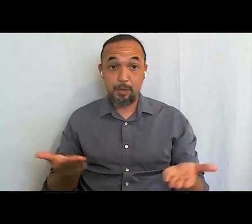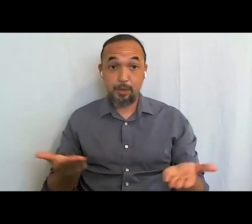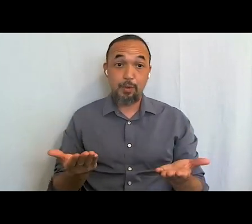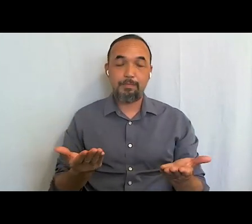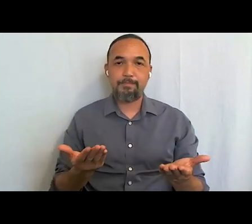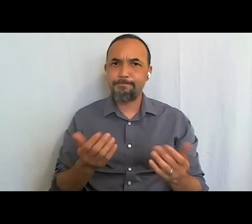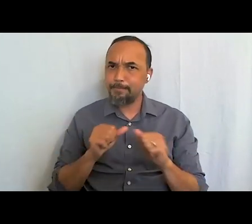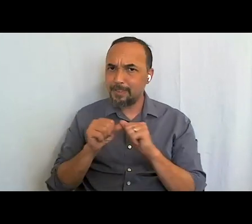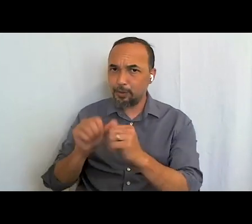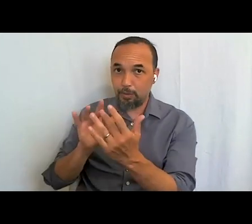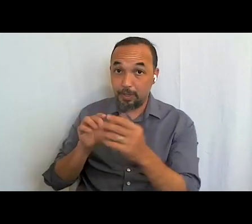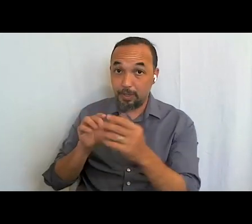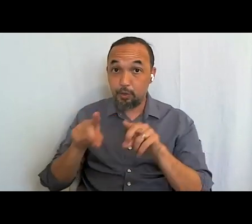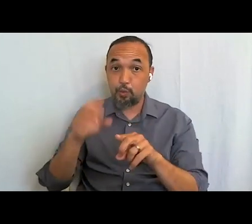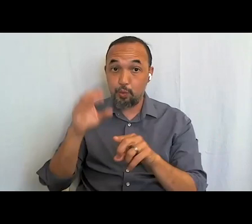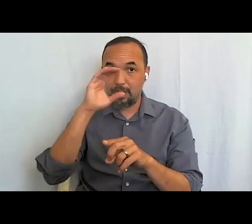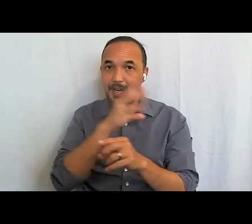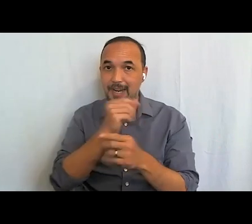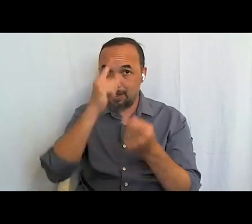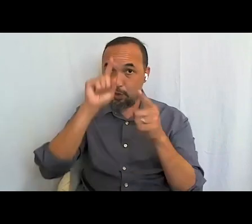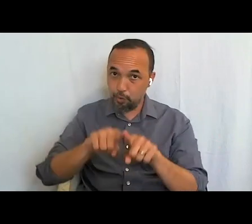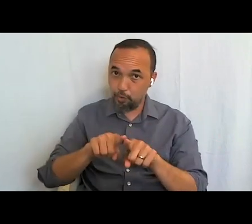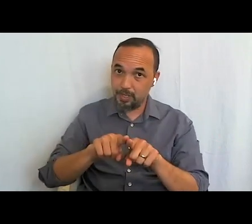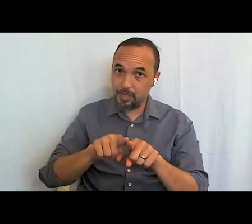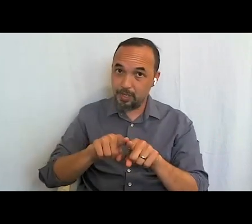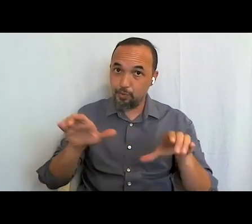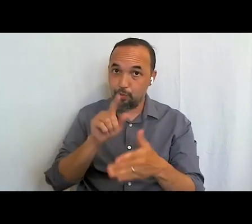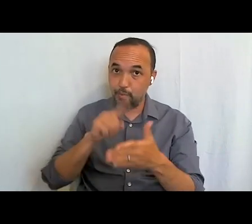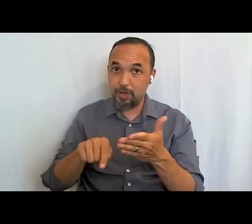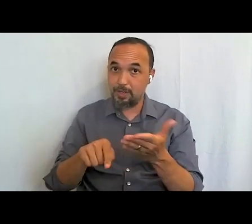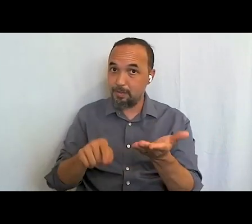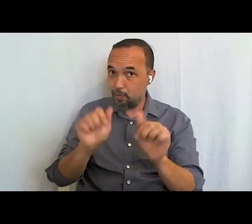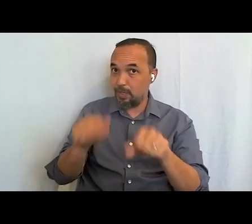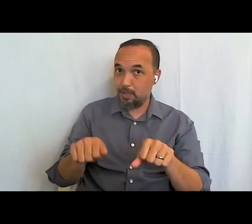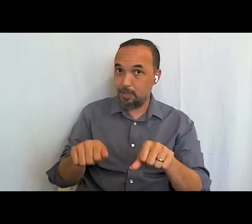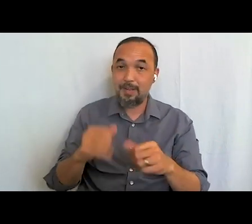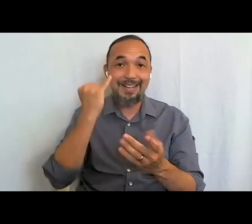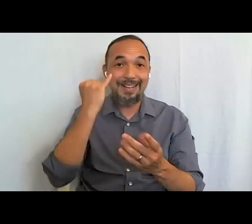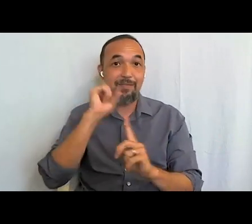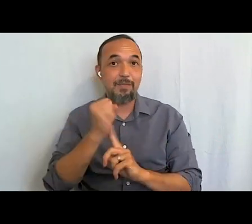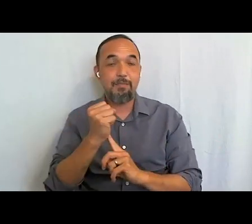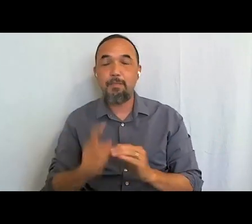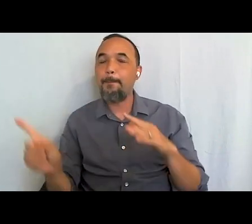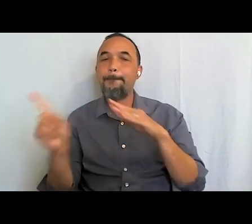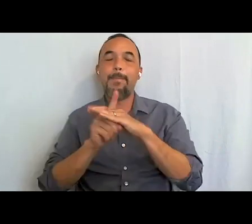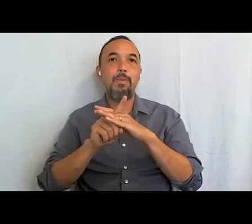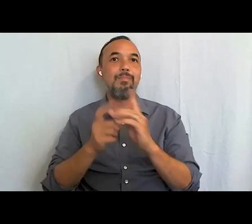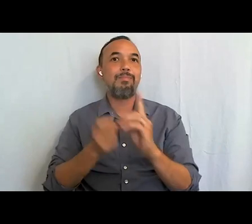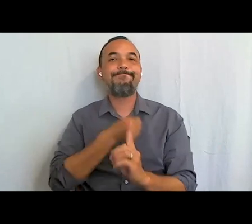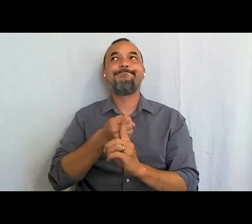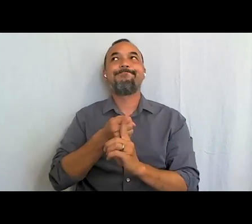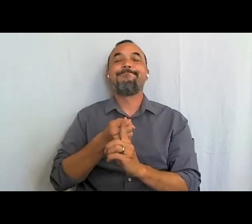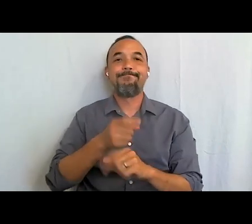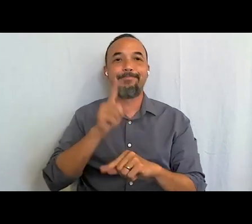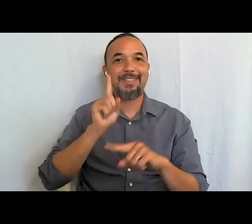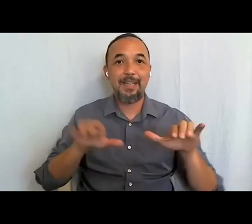during the hunt and agree to what you agree, okay? If circumstances that arise that impact you getting a task done,